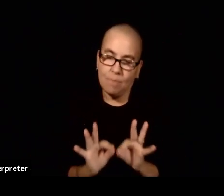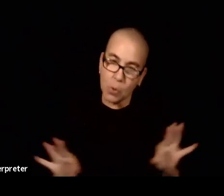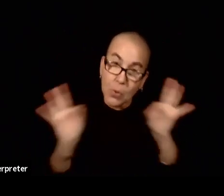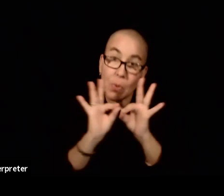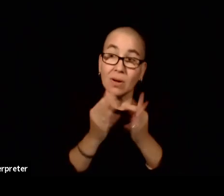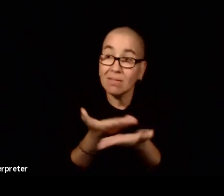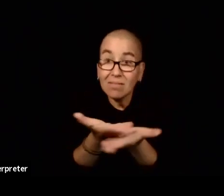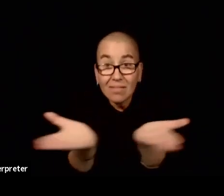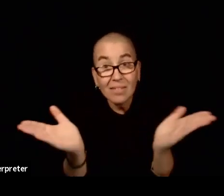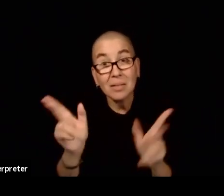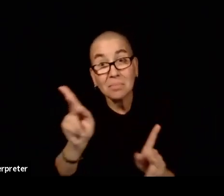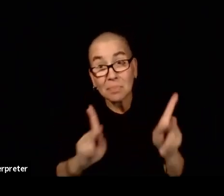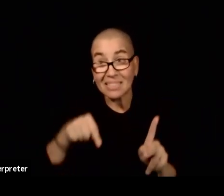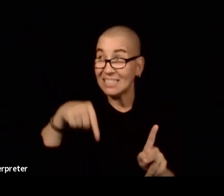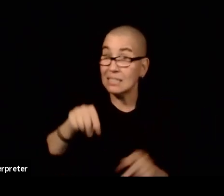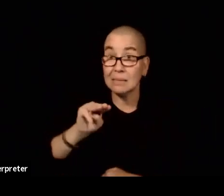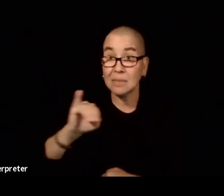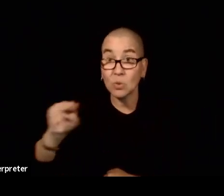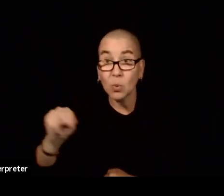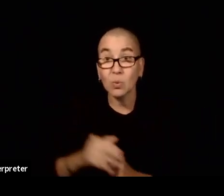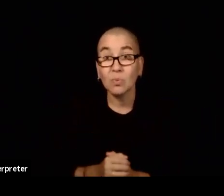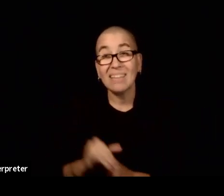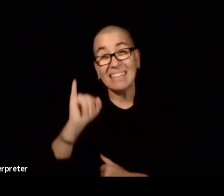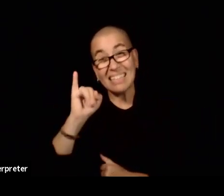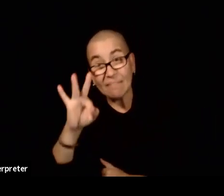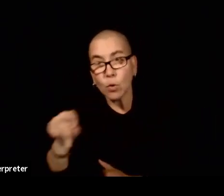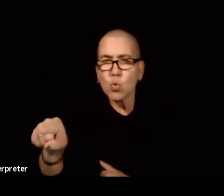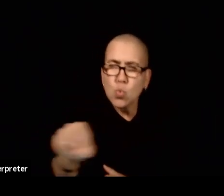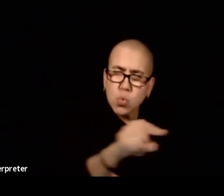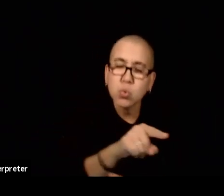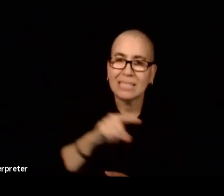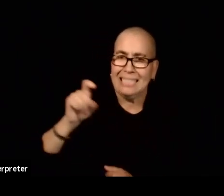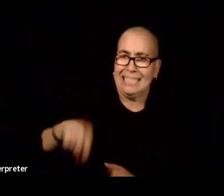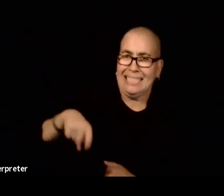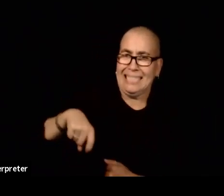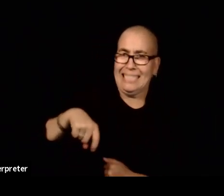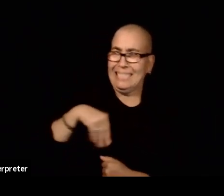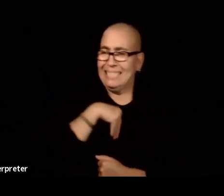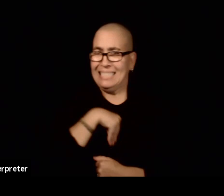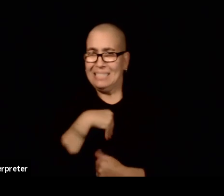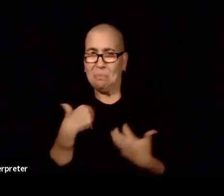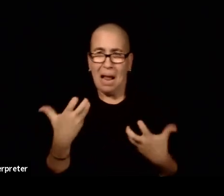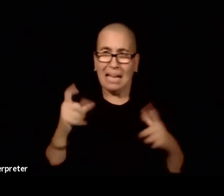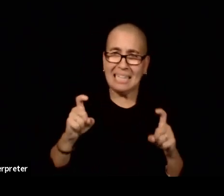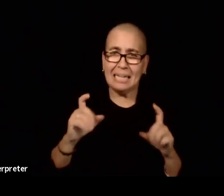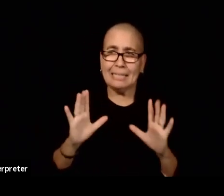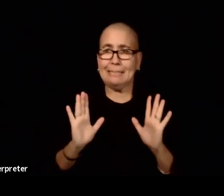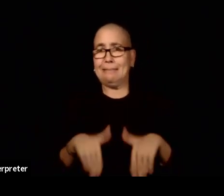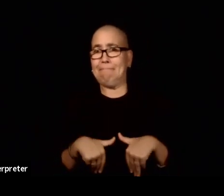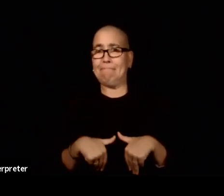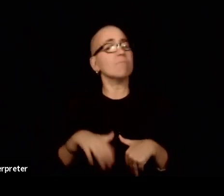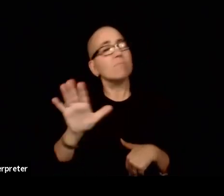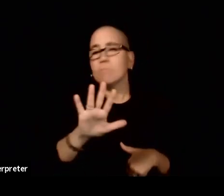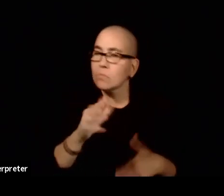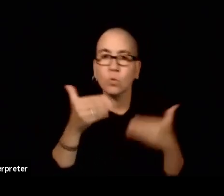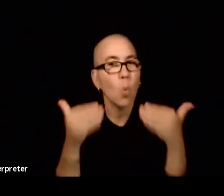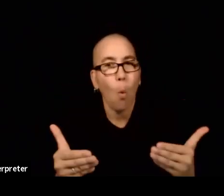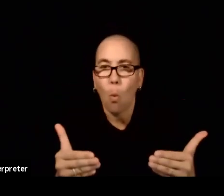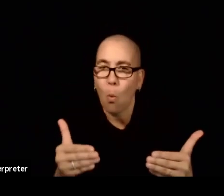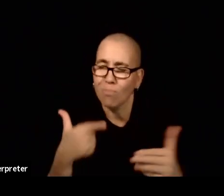test. That is going to continue to be a challenge just because really the entire globe is challenged for having enough COVID